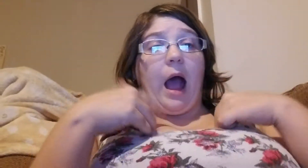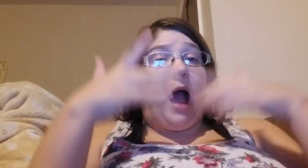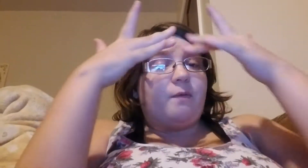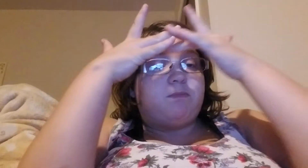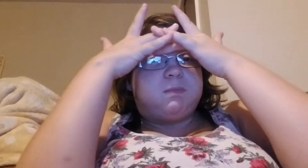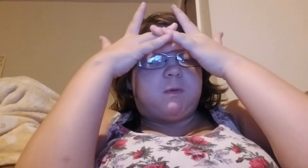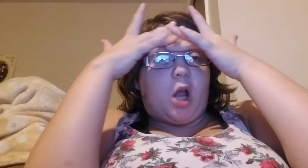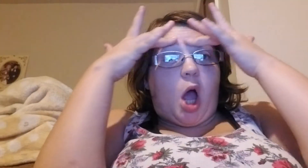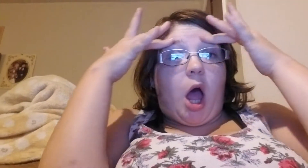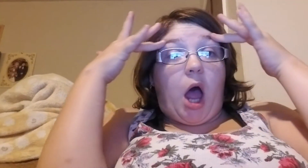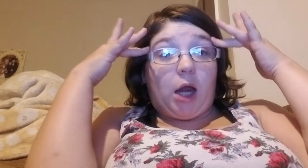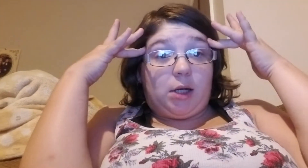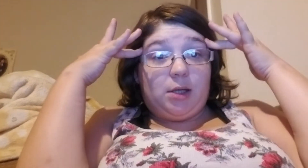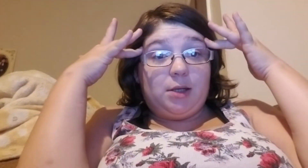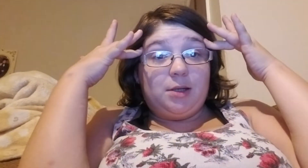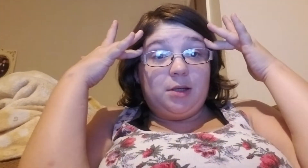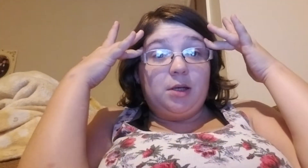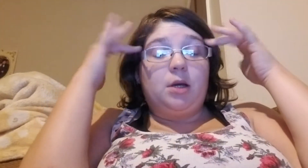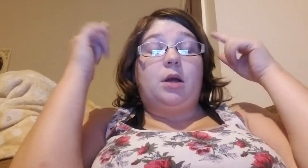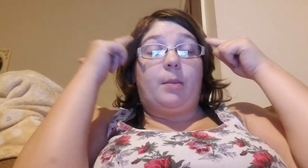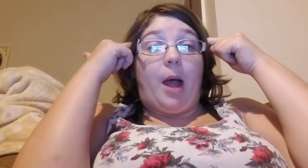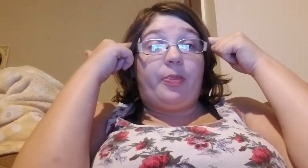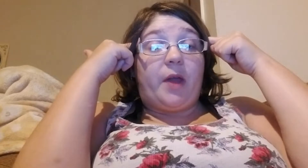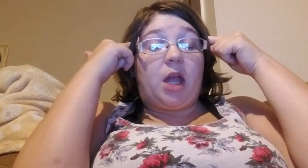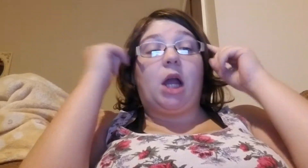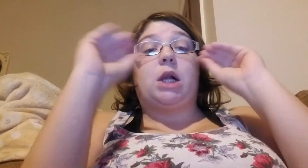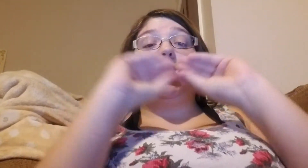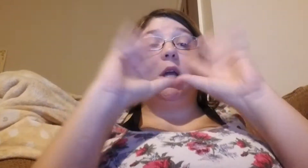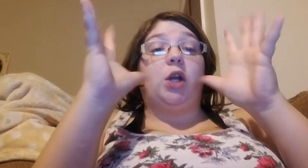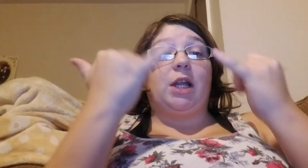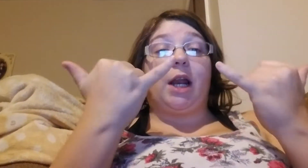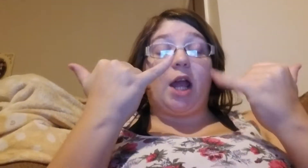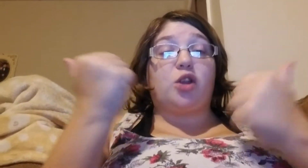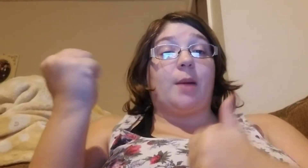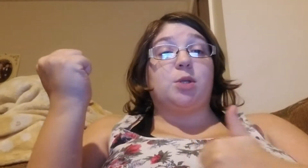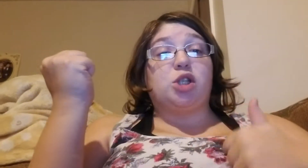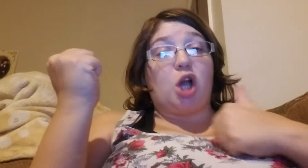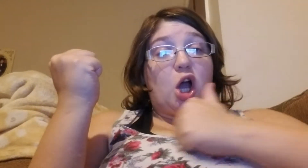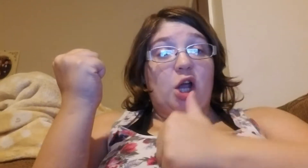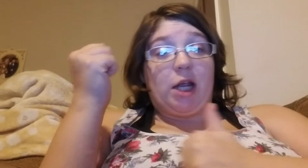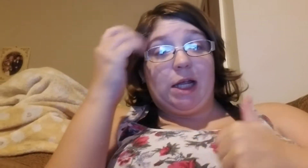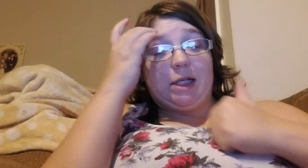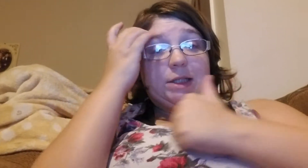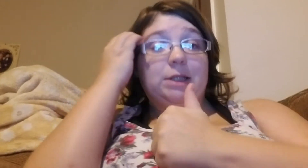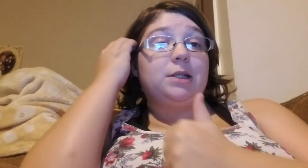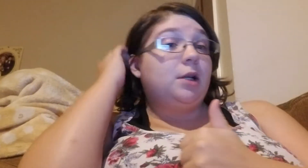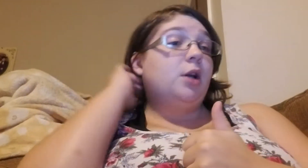I forgot. I'm not thinking clearly today, so I'm sorry.